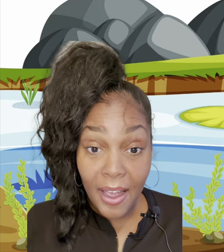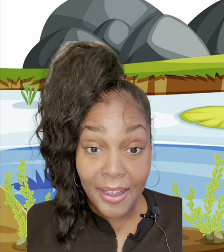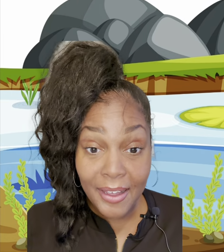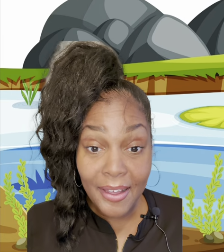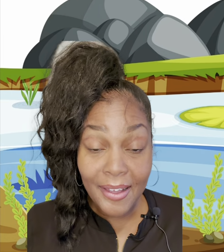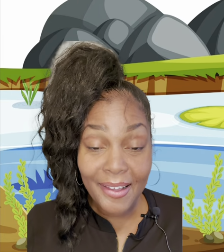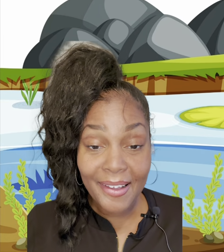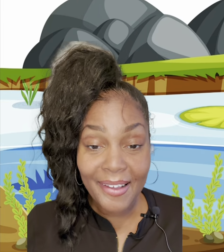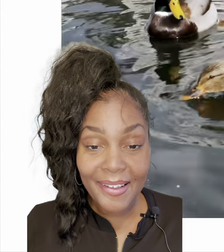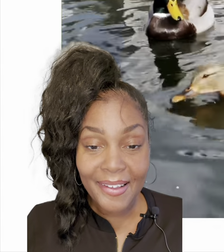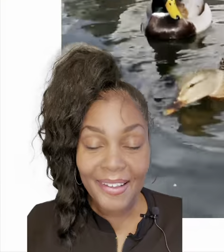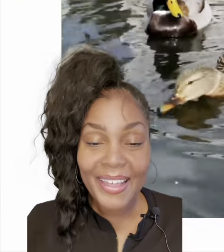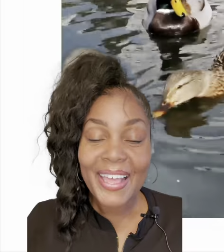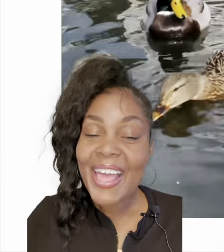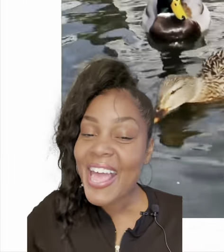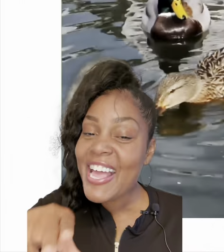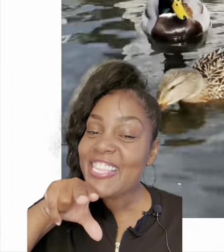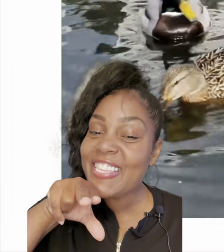Duck.